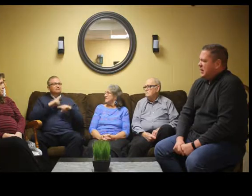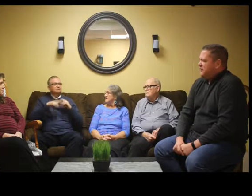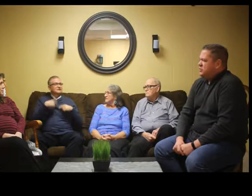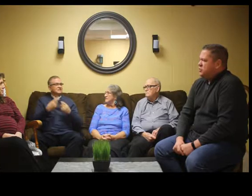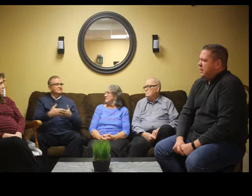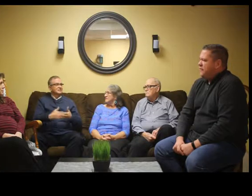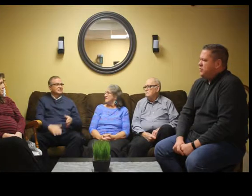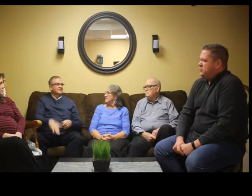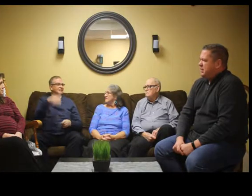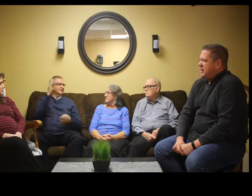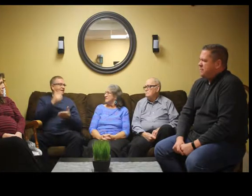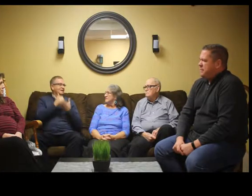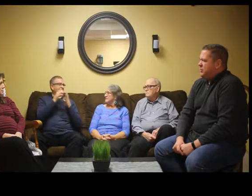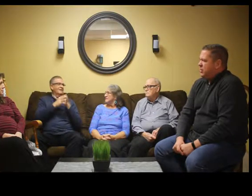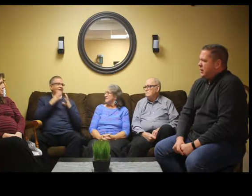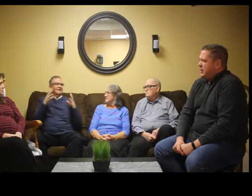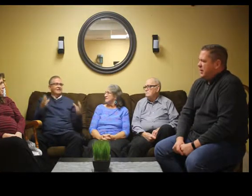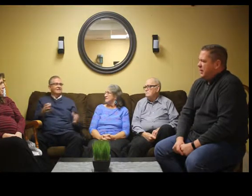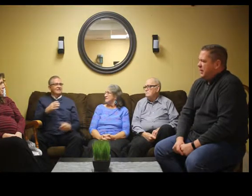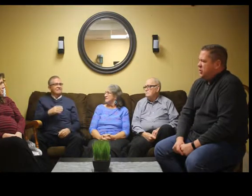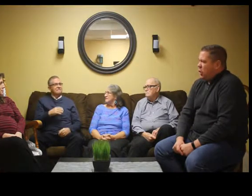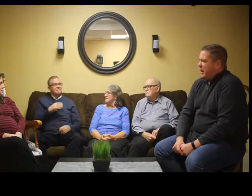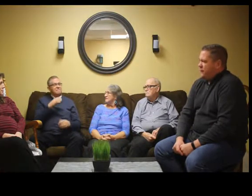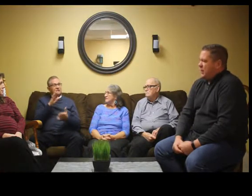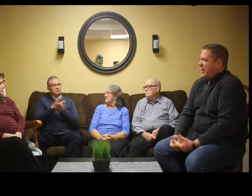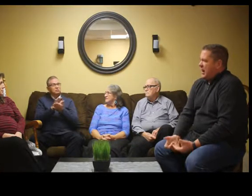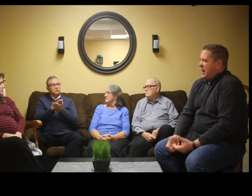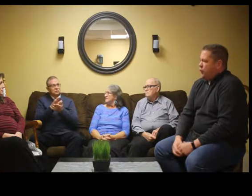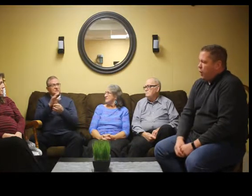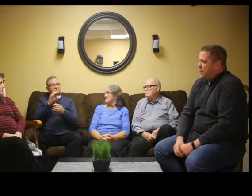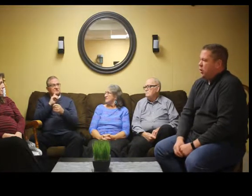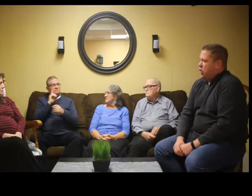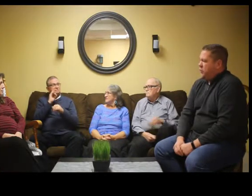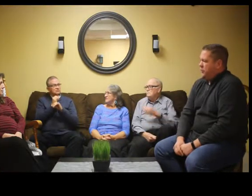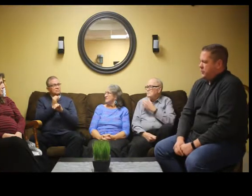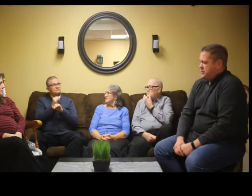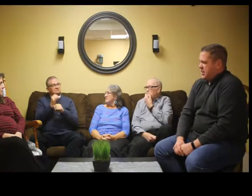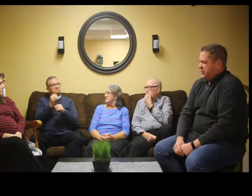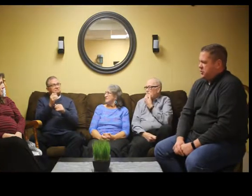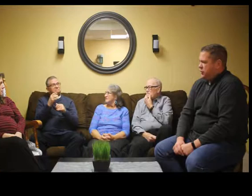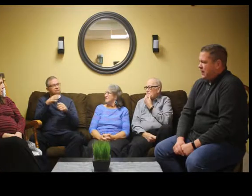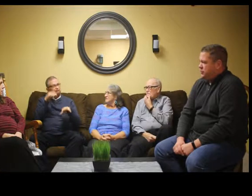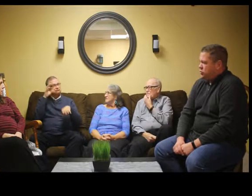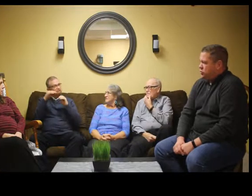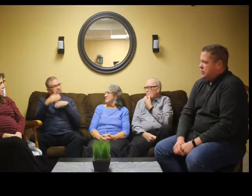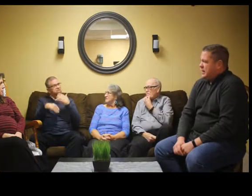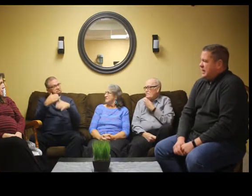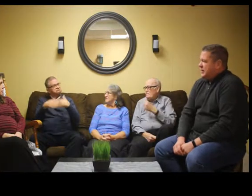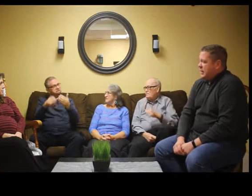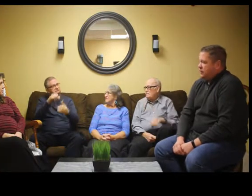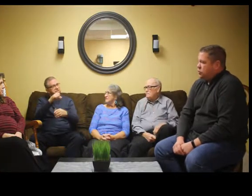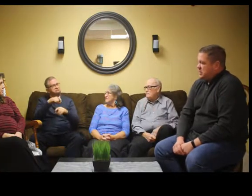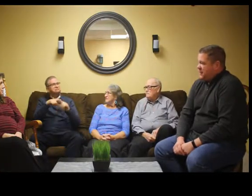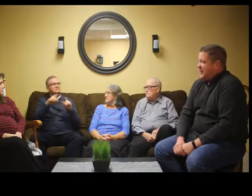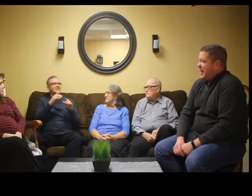feel so bad for so many deaf people that don't have what I had. I grew up in a home where there was sign language. You know, the deaf schools definitely helped